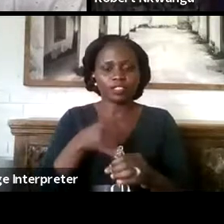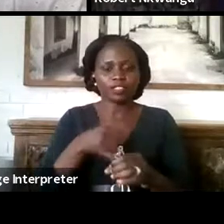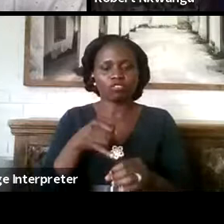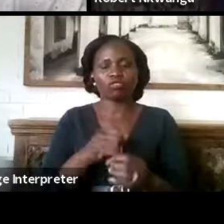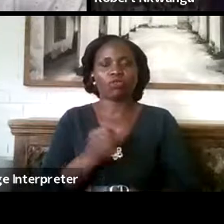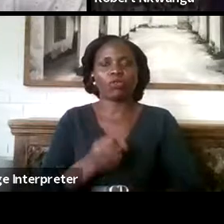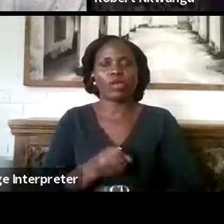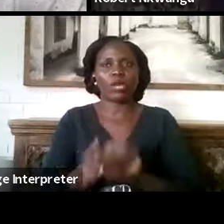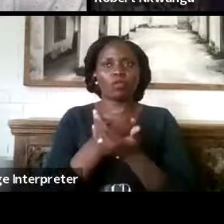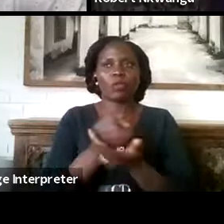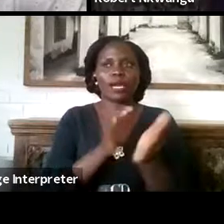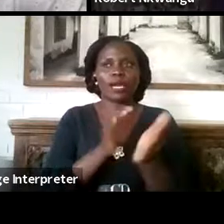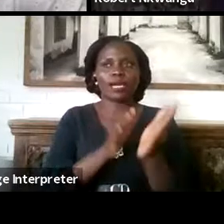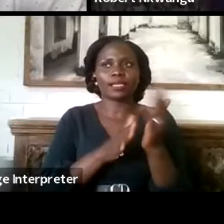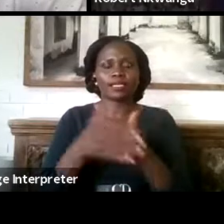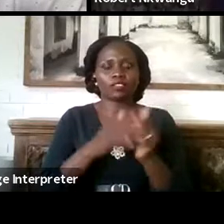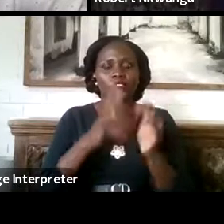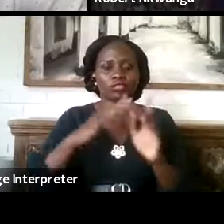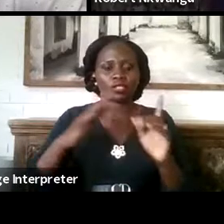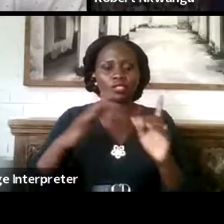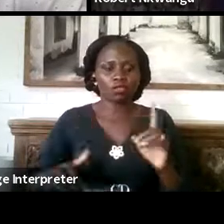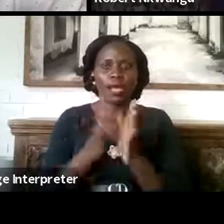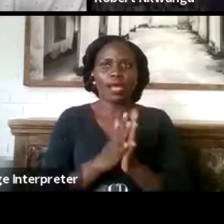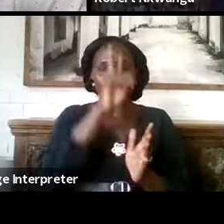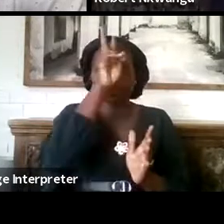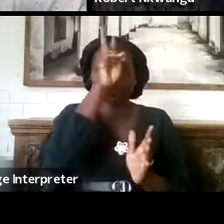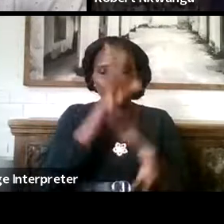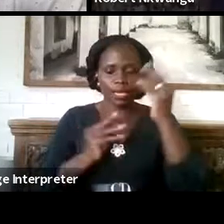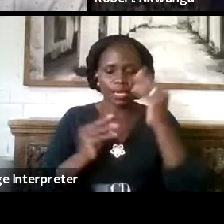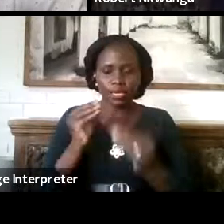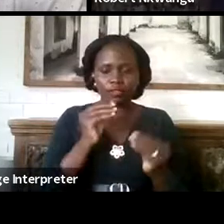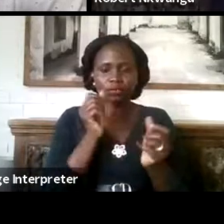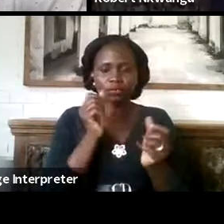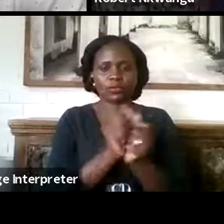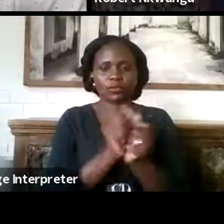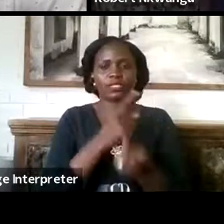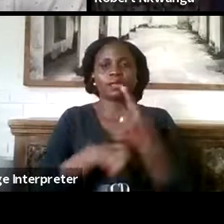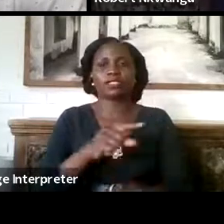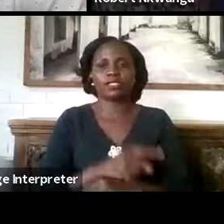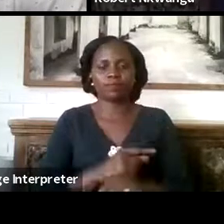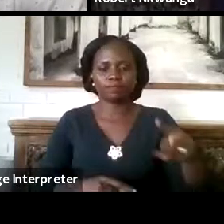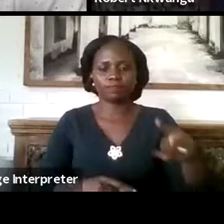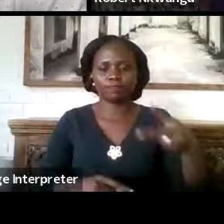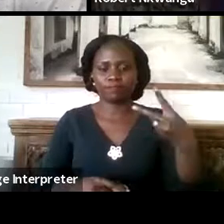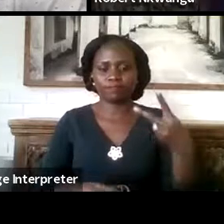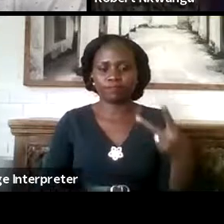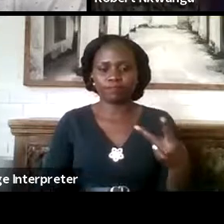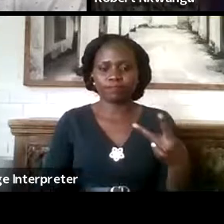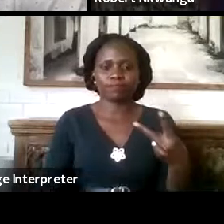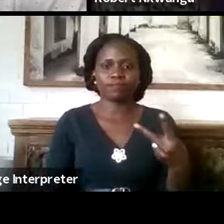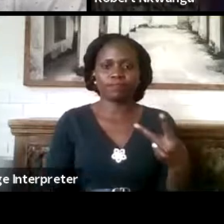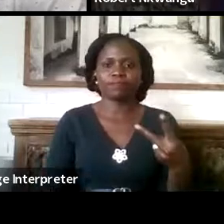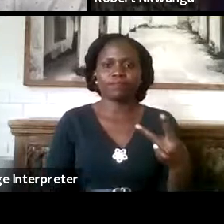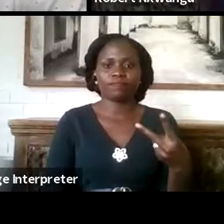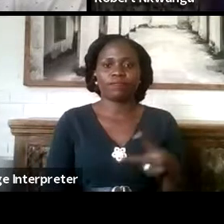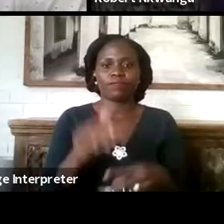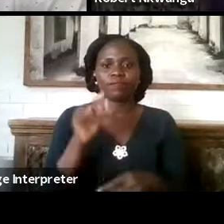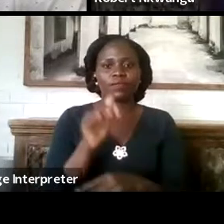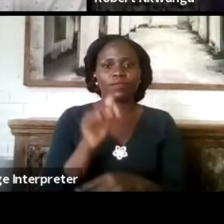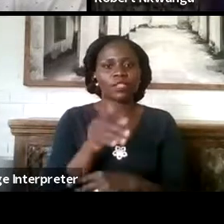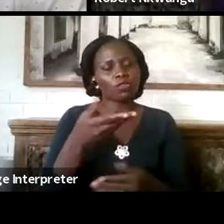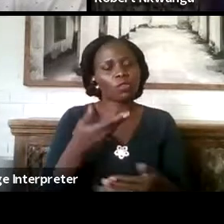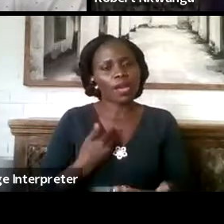learning systems for learners with disability? Then number two is asking, do you have any key actions